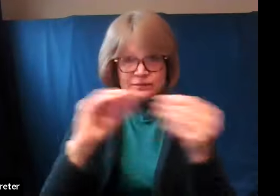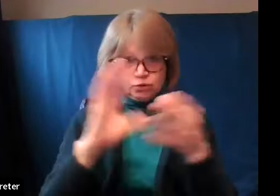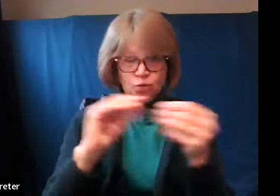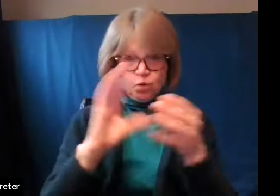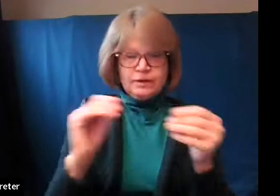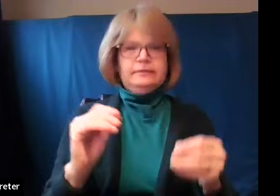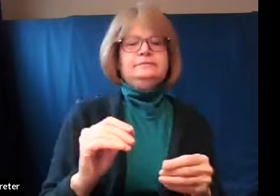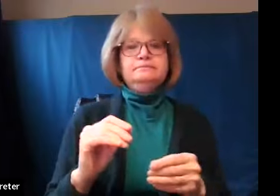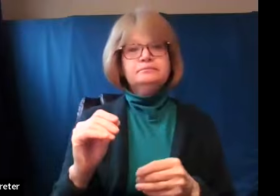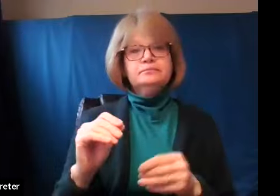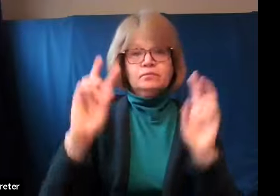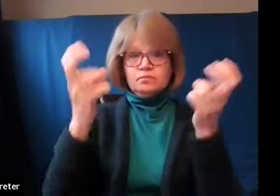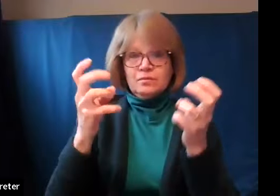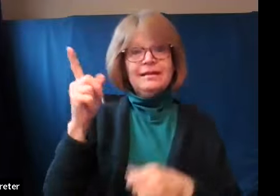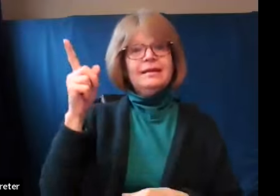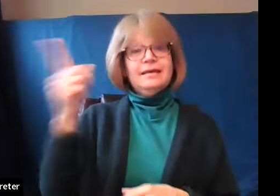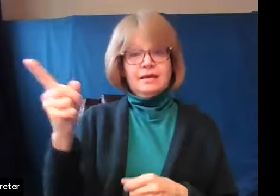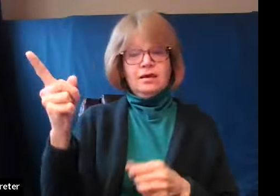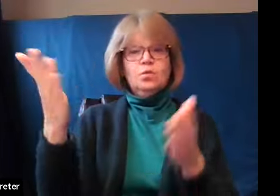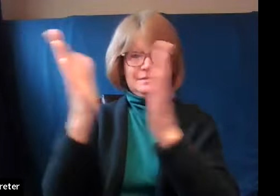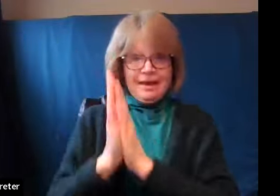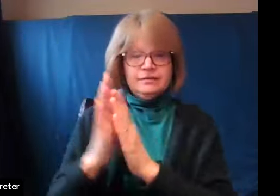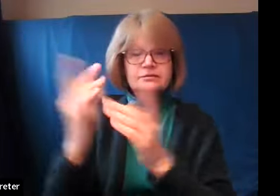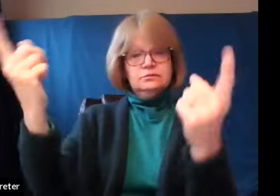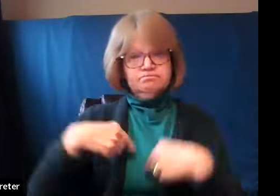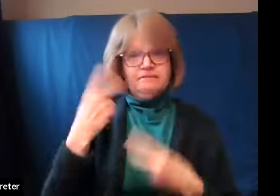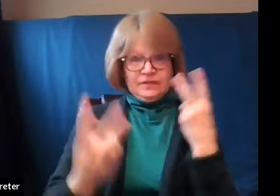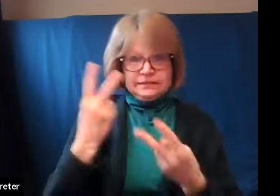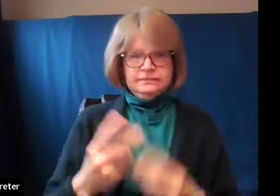He was asked to visit A Christmas Story.